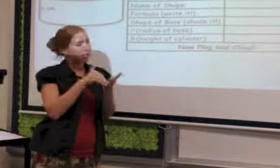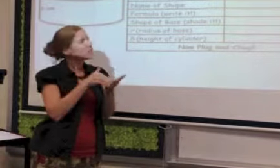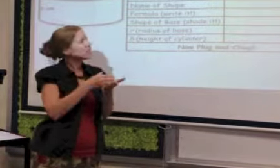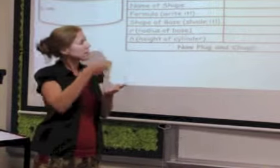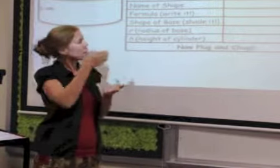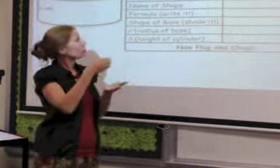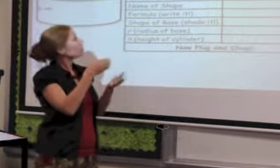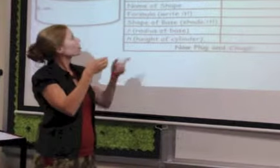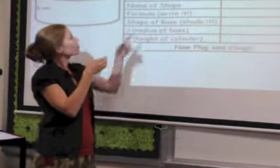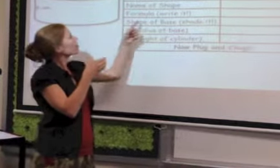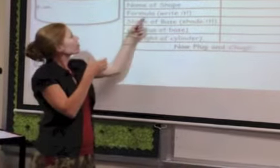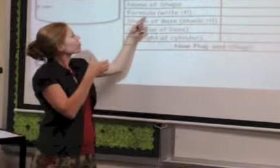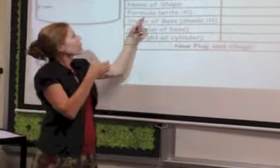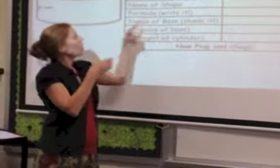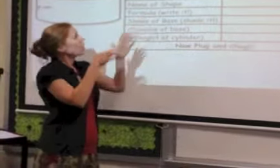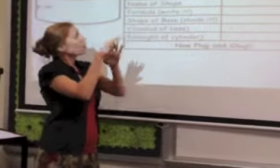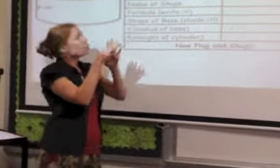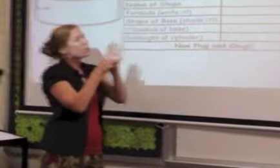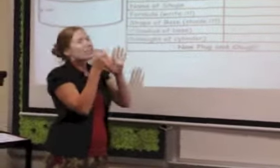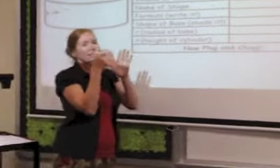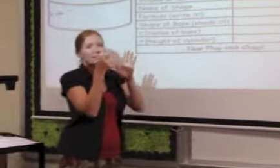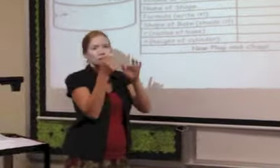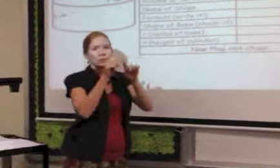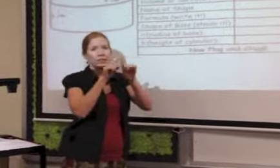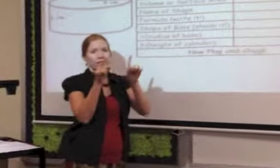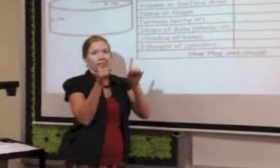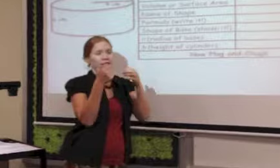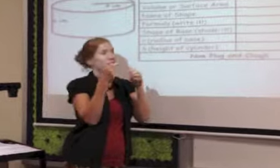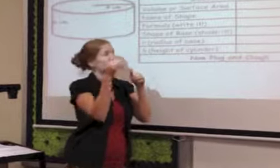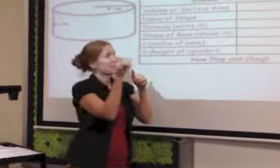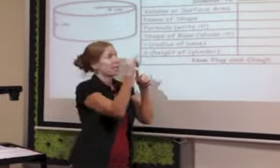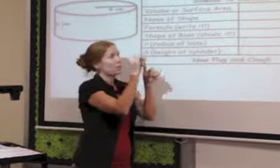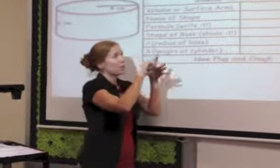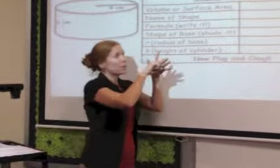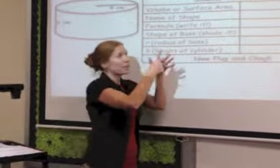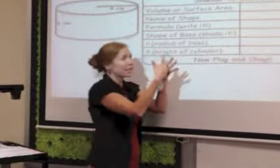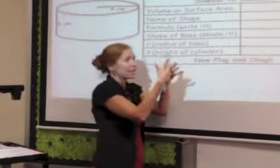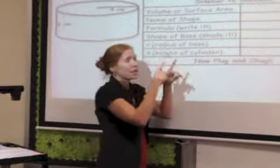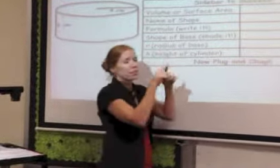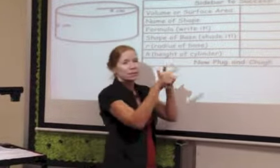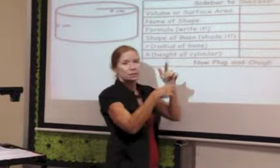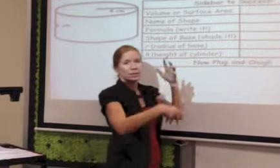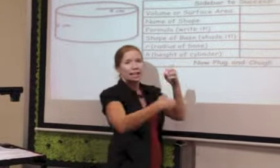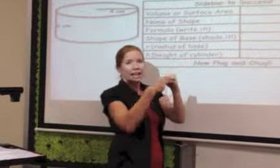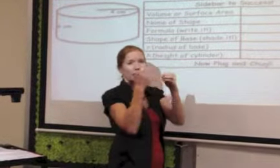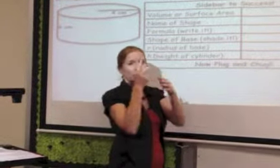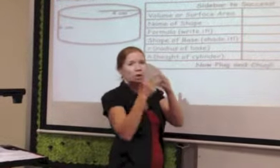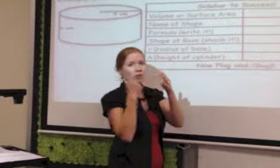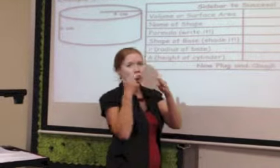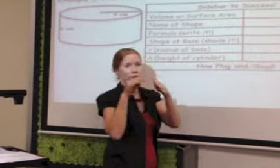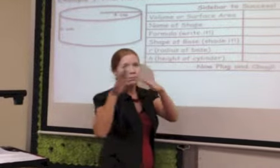is the cylinder. The formula is a little bit different. It's the same in the beginning, but then we add the part for the